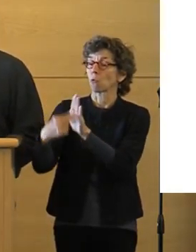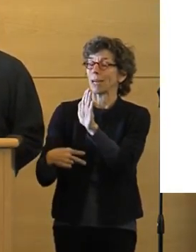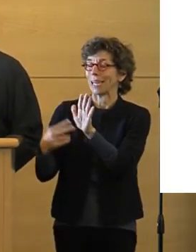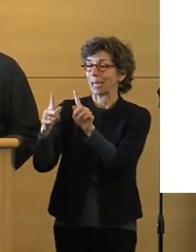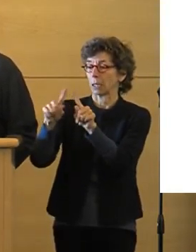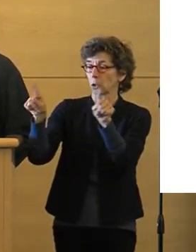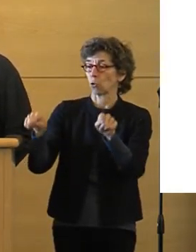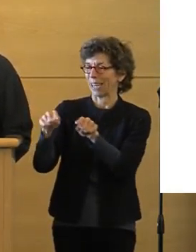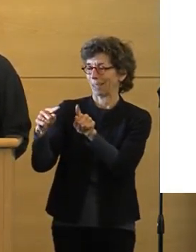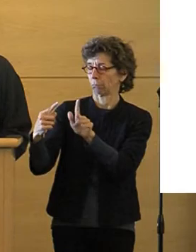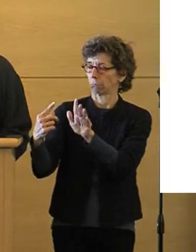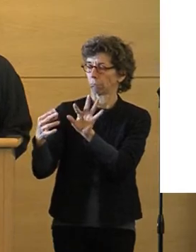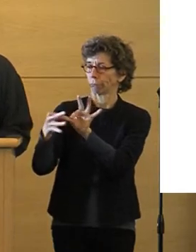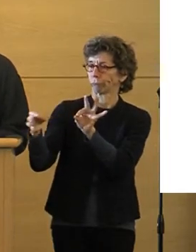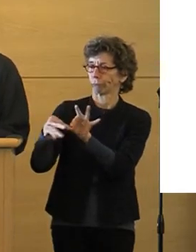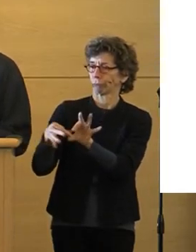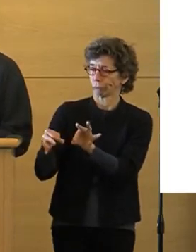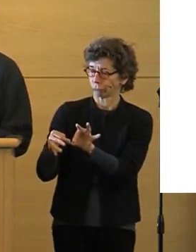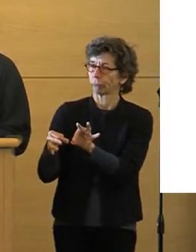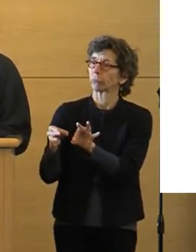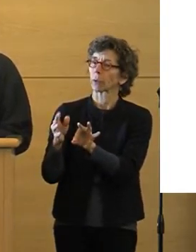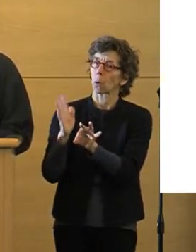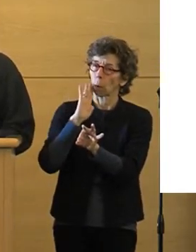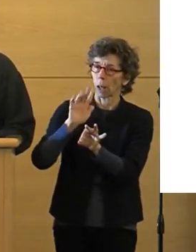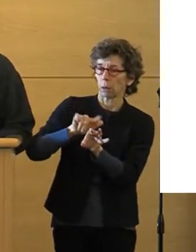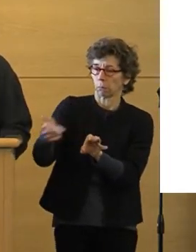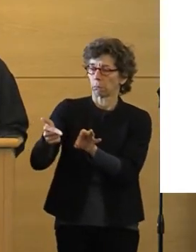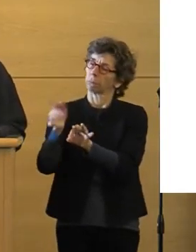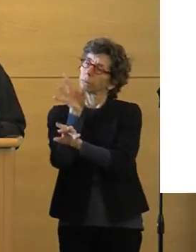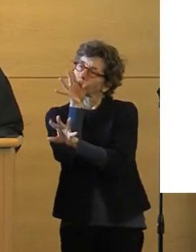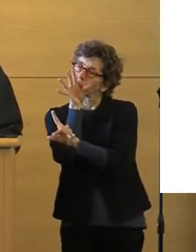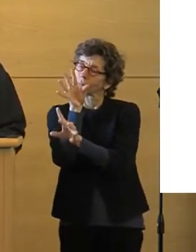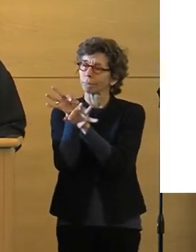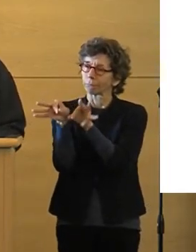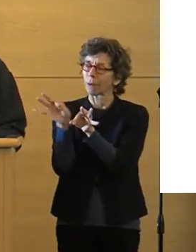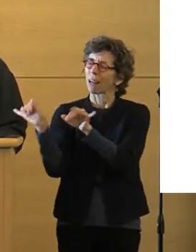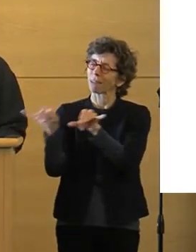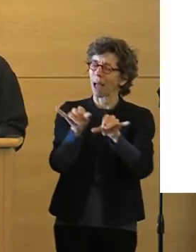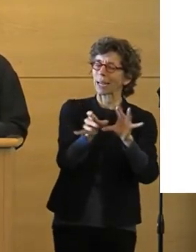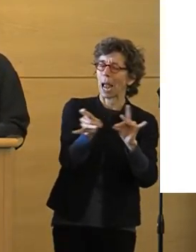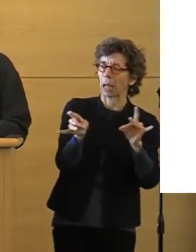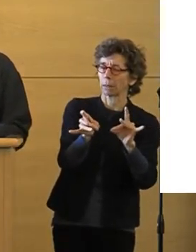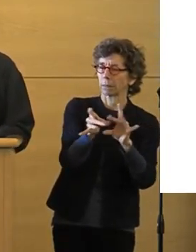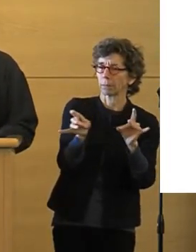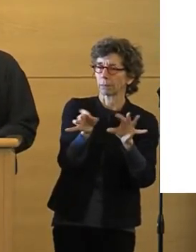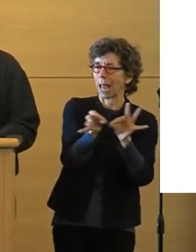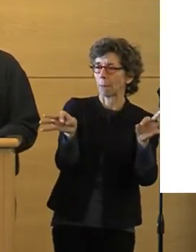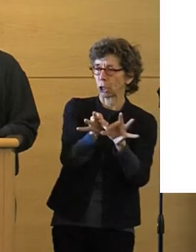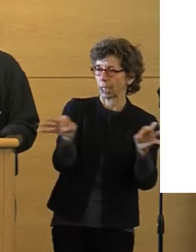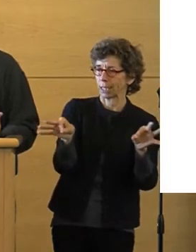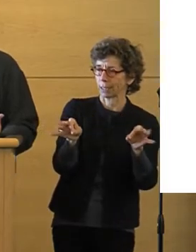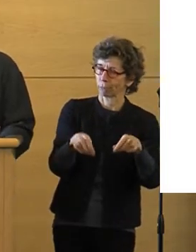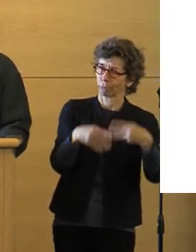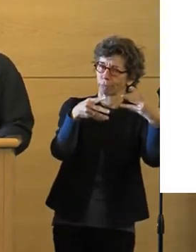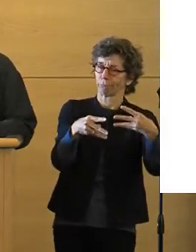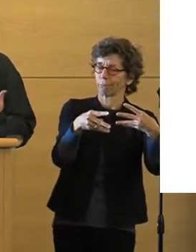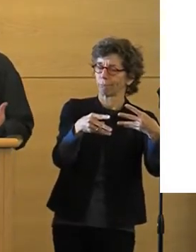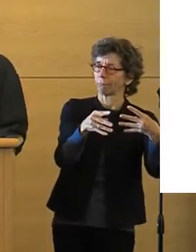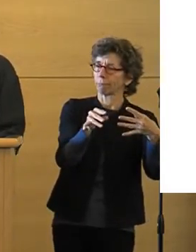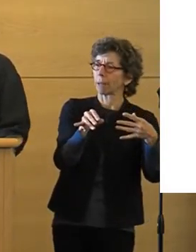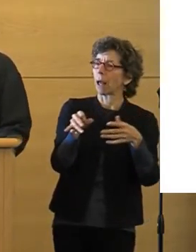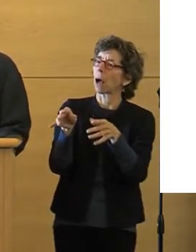tag, but so can descriptions. So you can have text-based audio description,